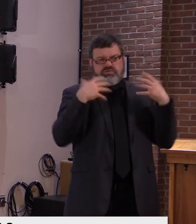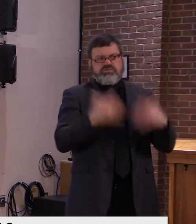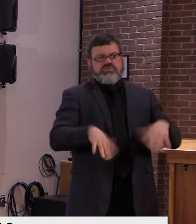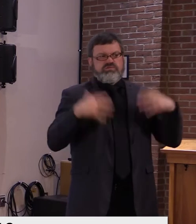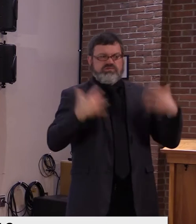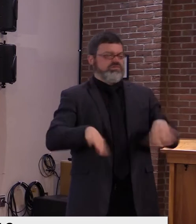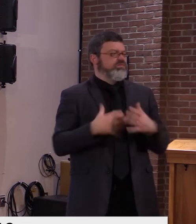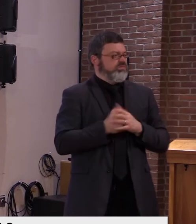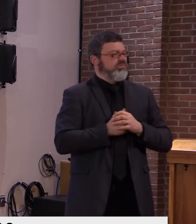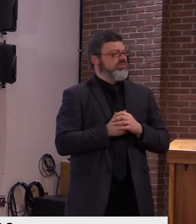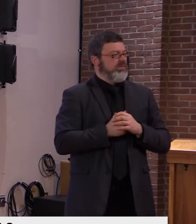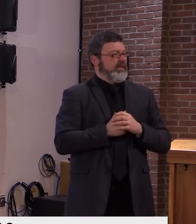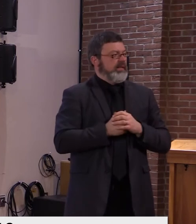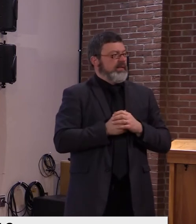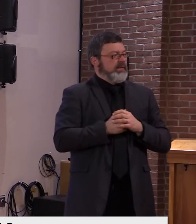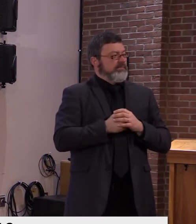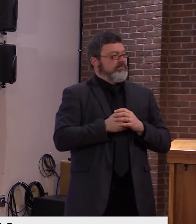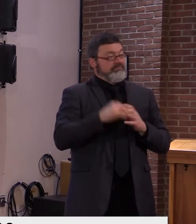to Commissioner Shrum.